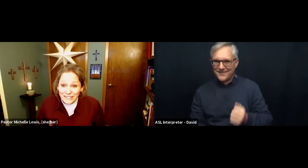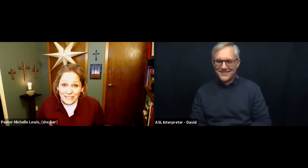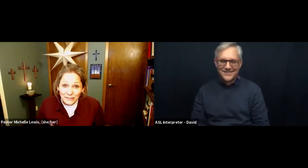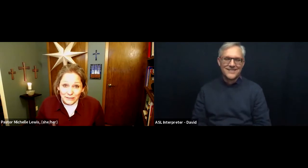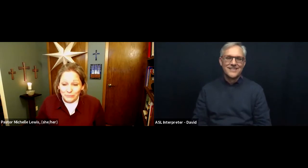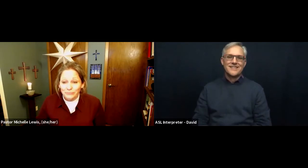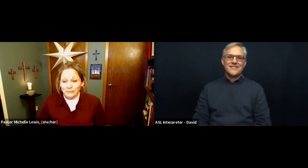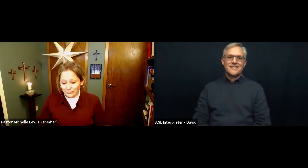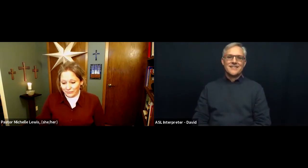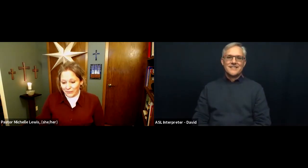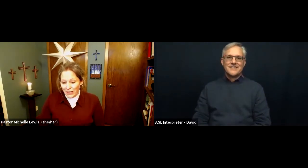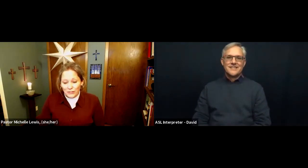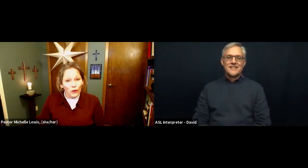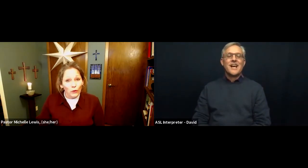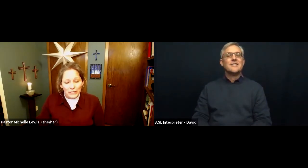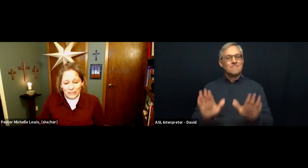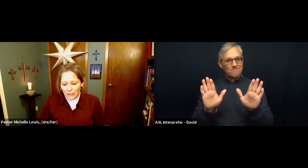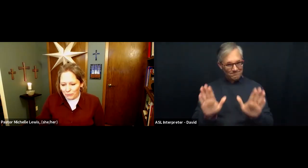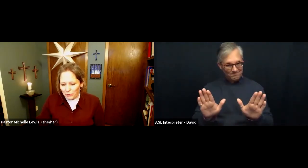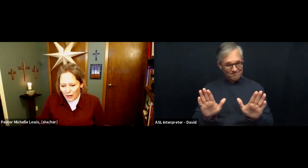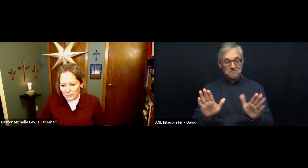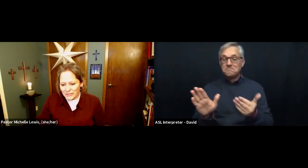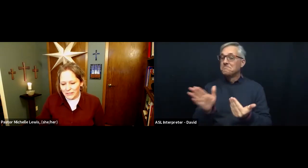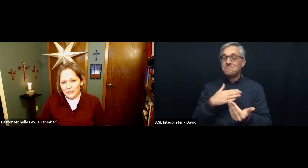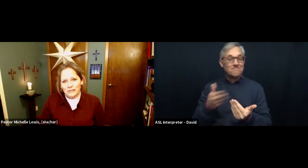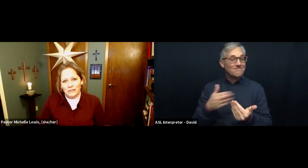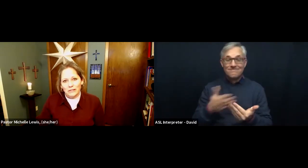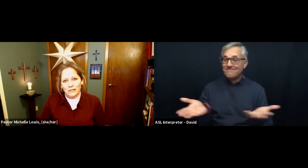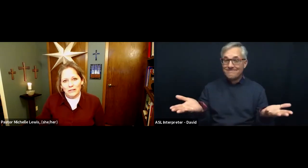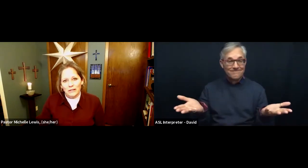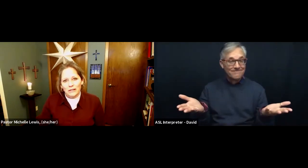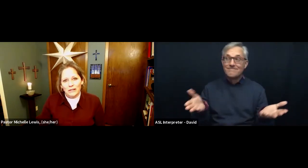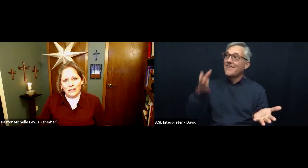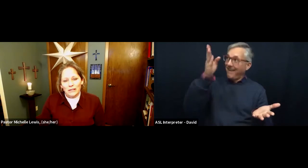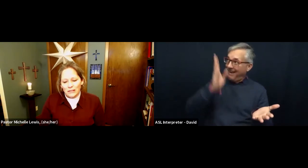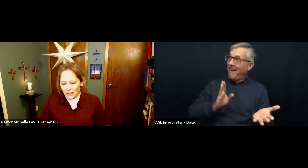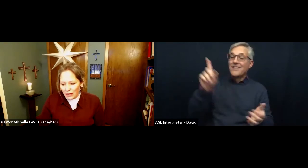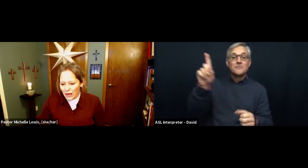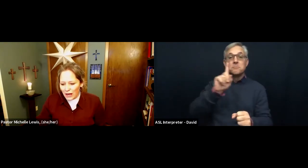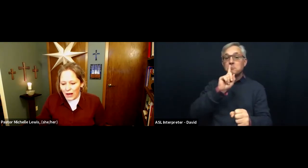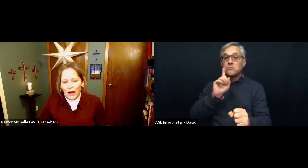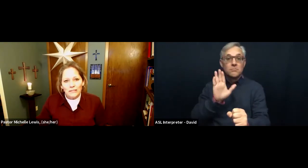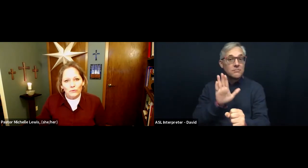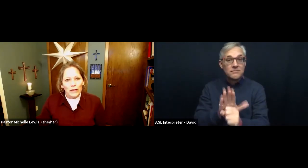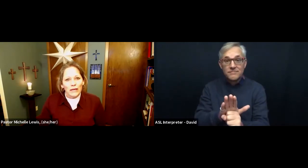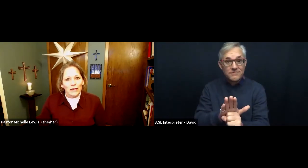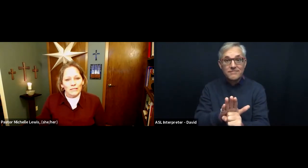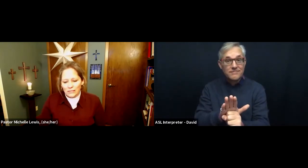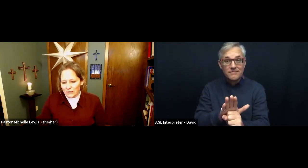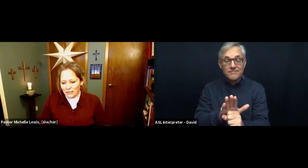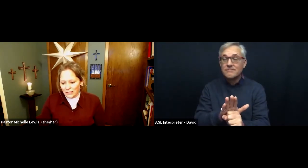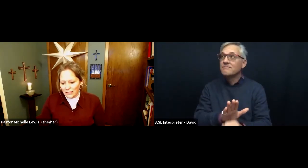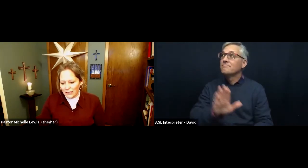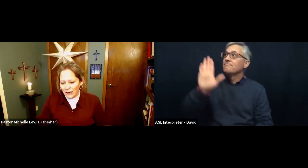And still, and always, God promises that God's